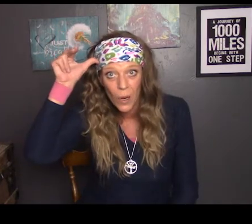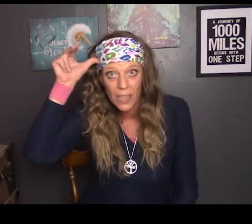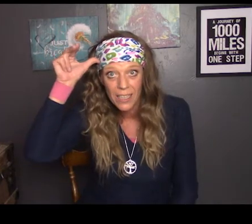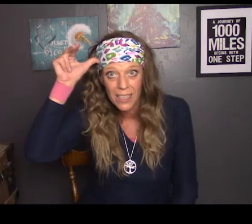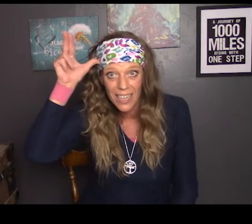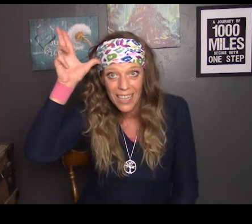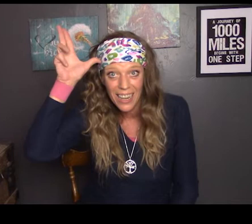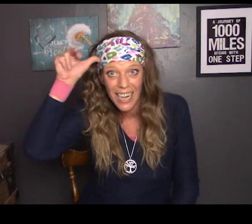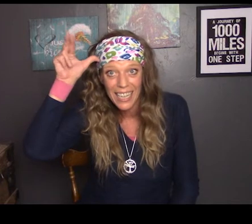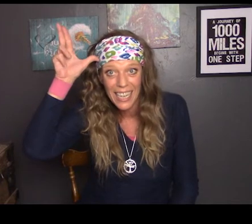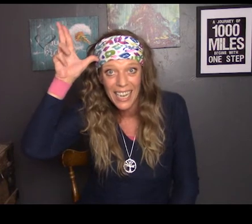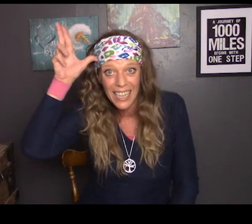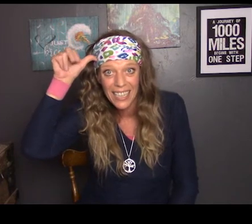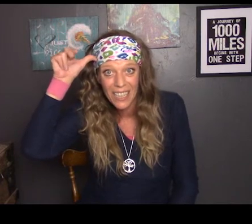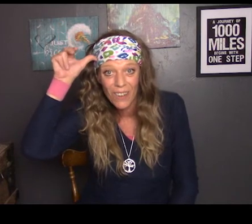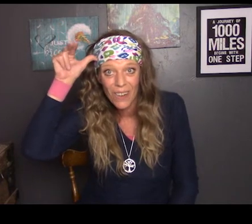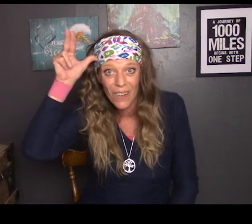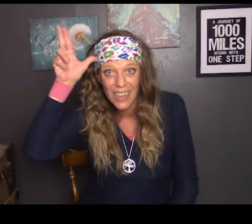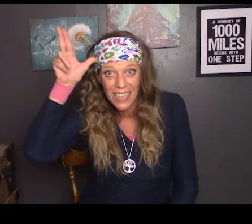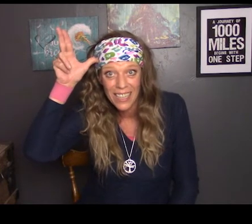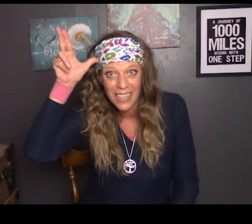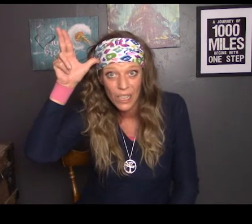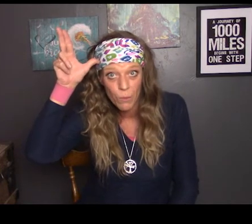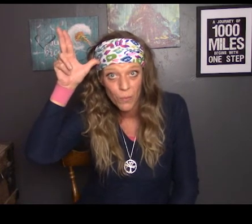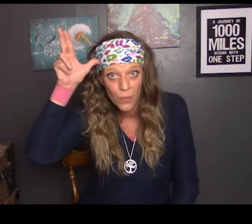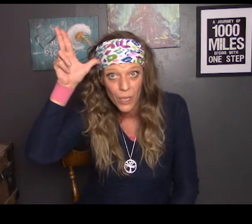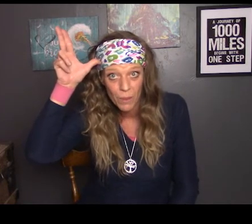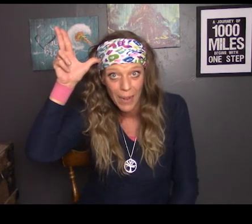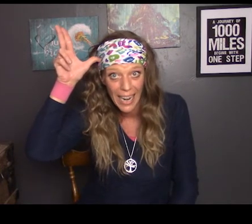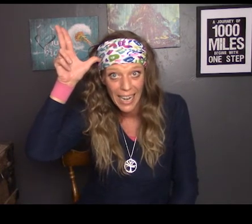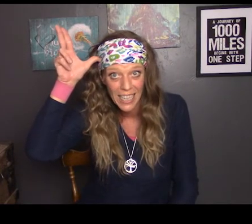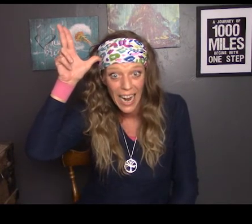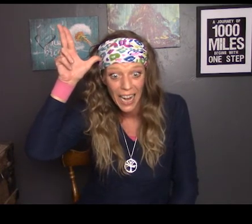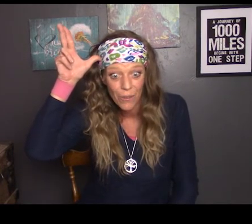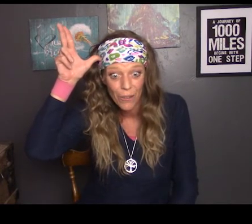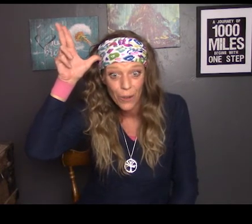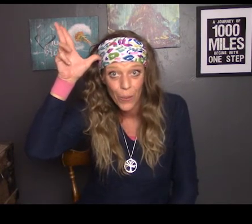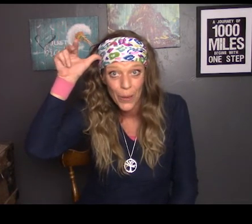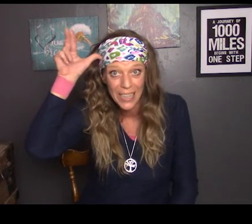horse, like the ears of a horse. It's my H hand for horse.